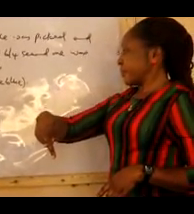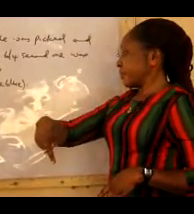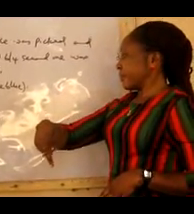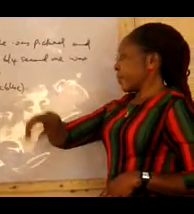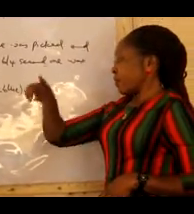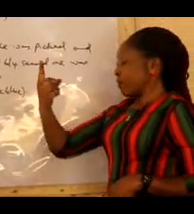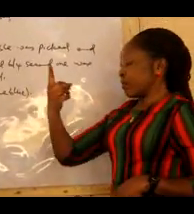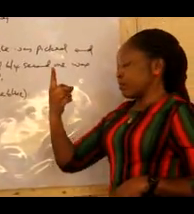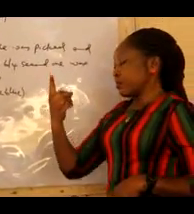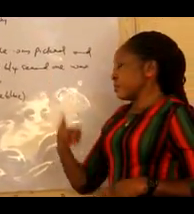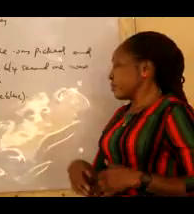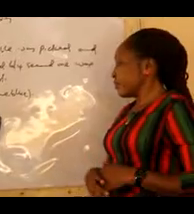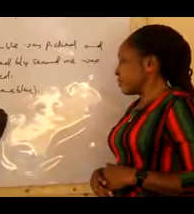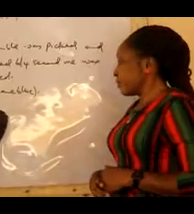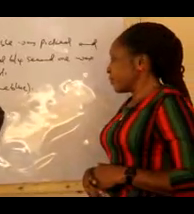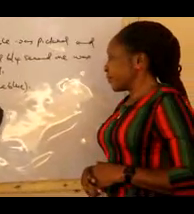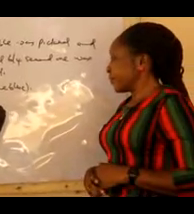first.